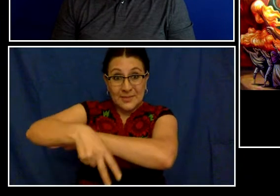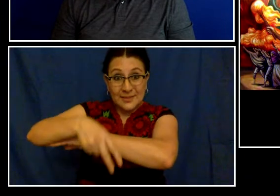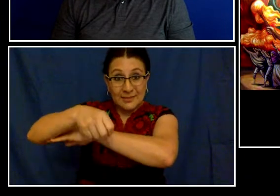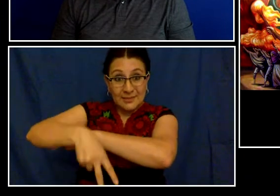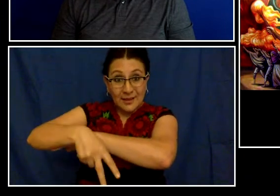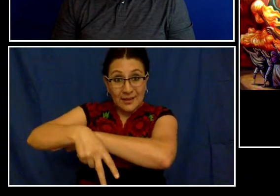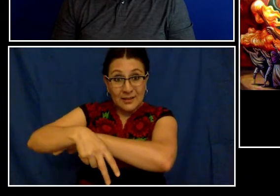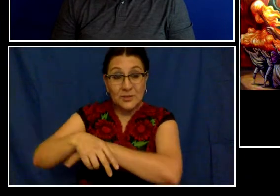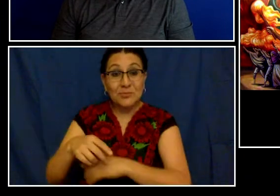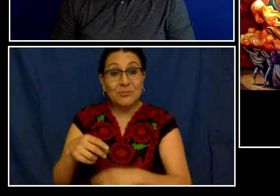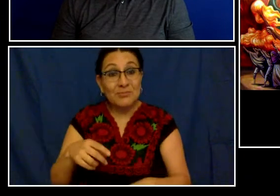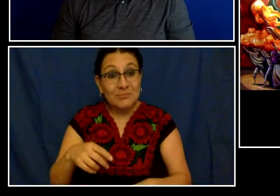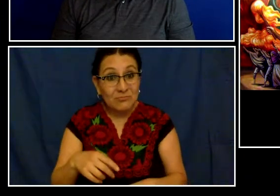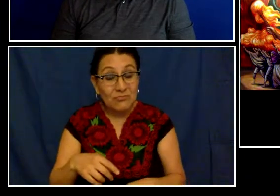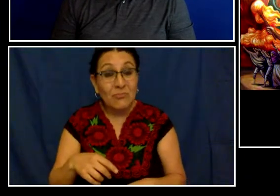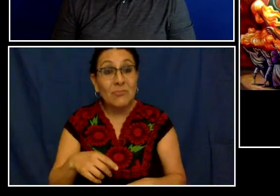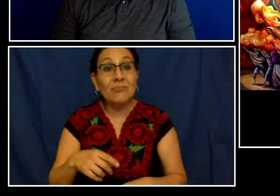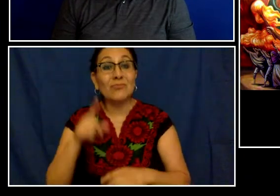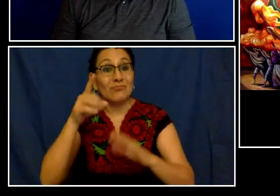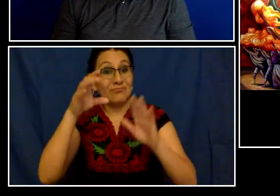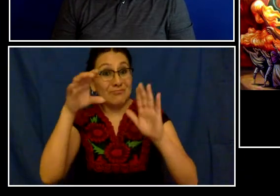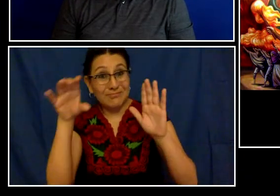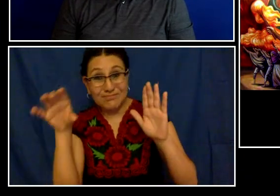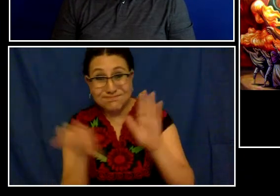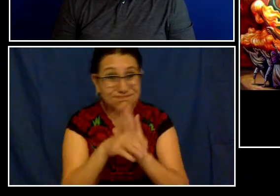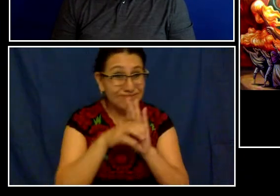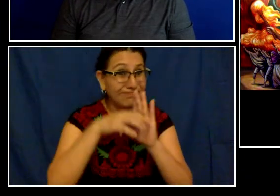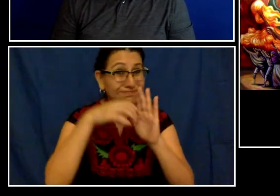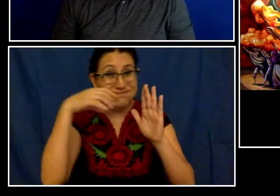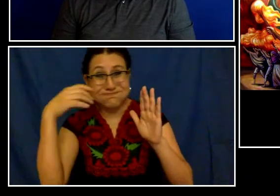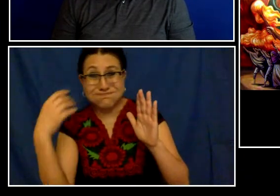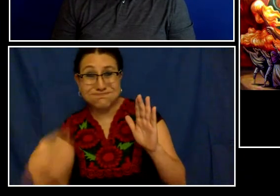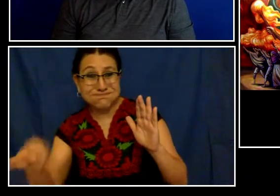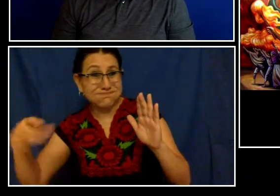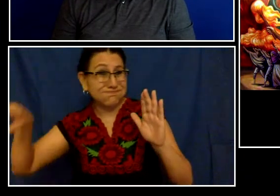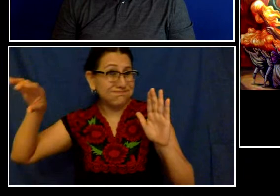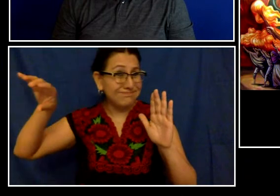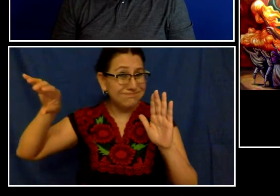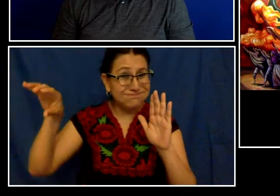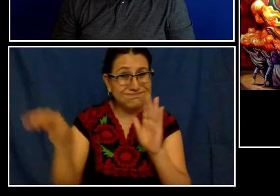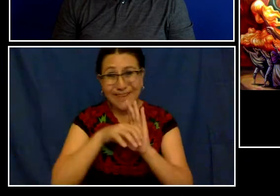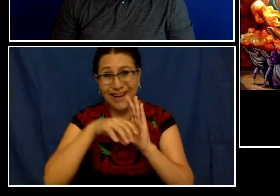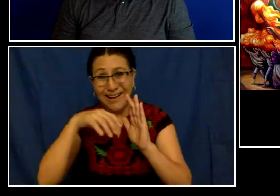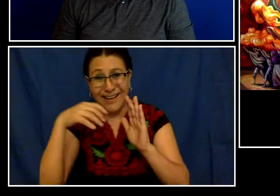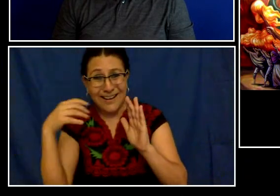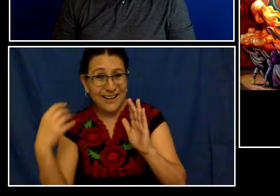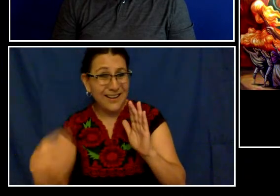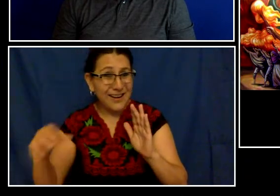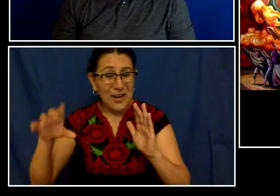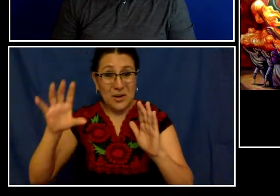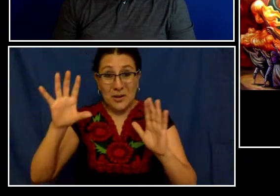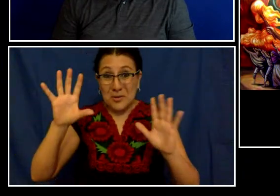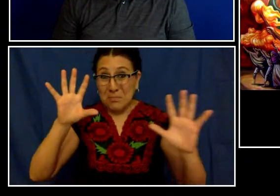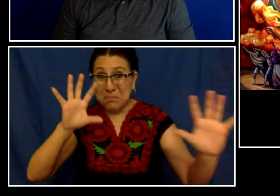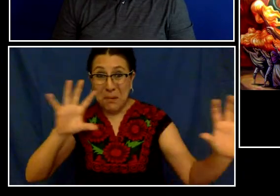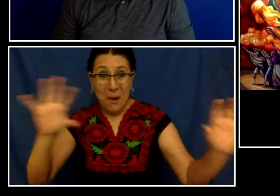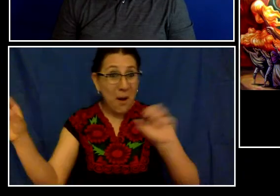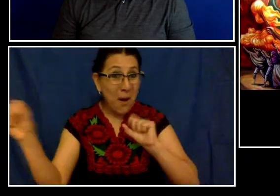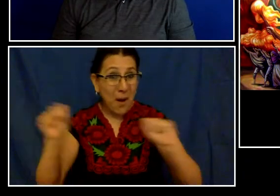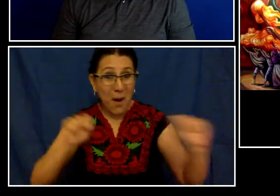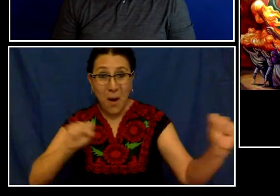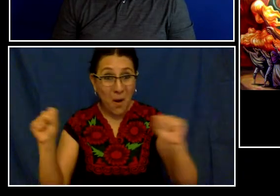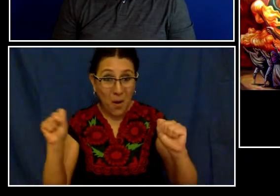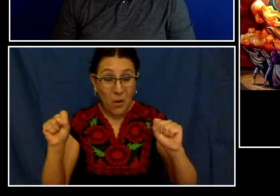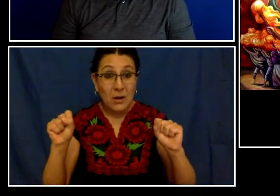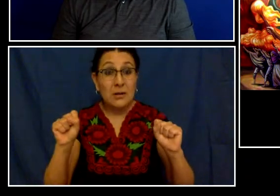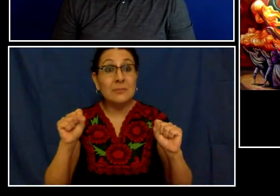church, set up some plans at the dead of night, midnight to be exact. They had rung the bell at the church. The bell